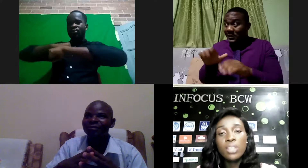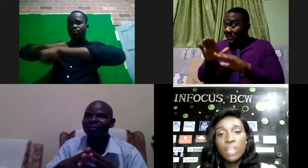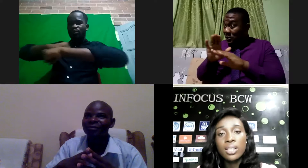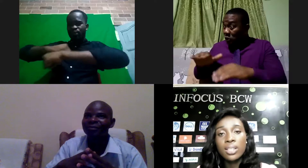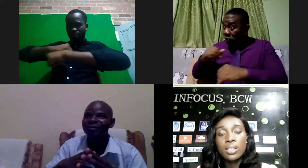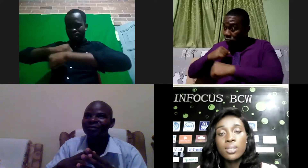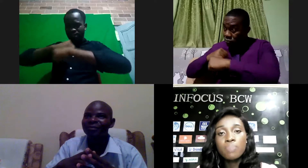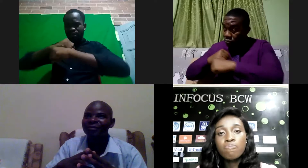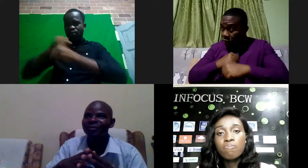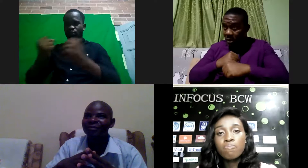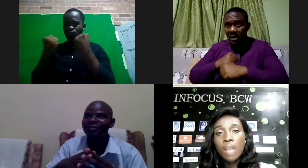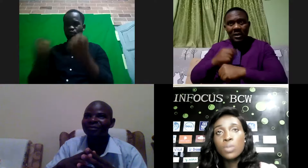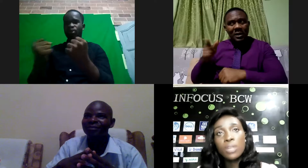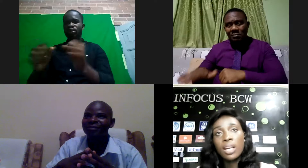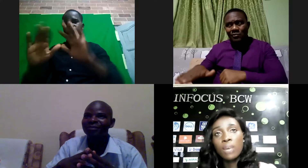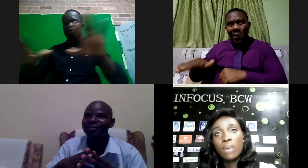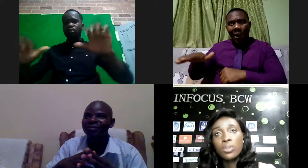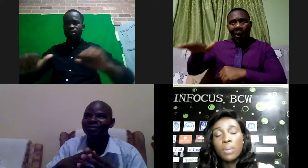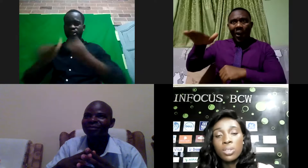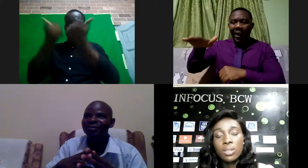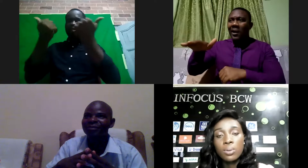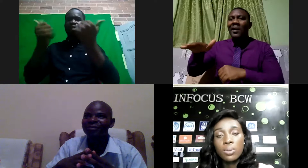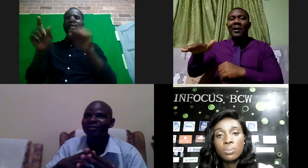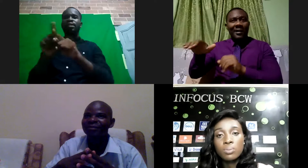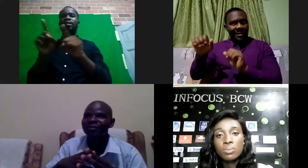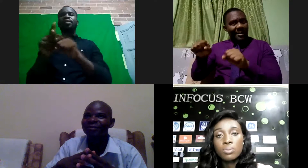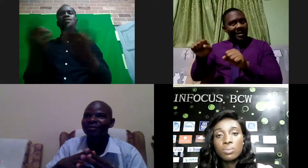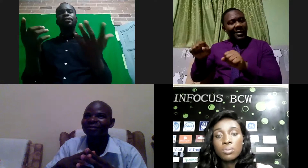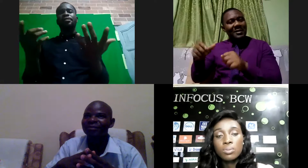children's challenges, as we're looking at language formation as well?